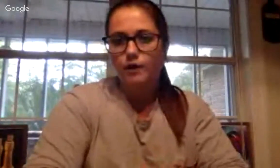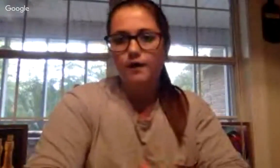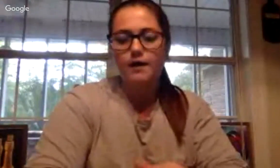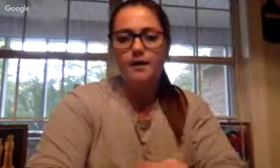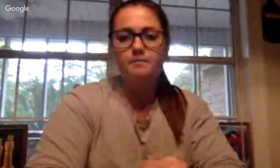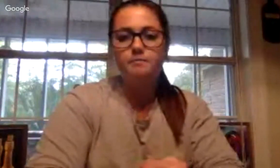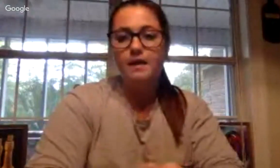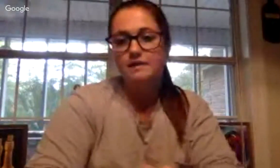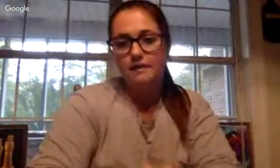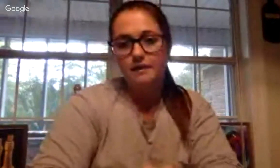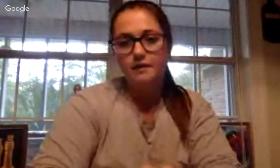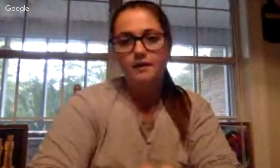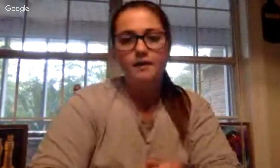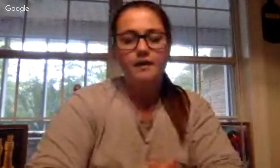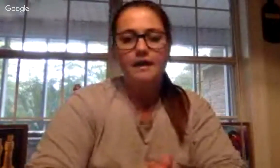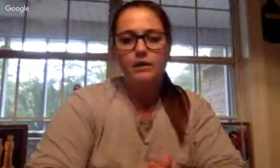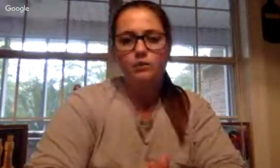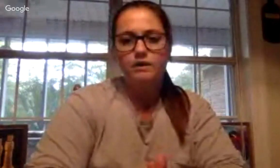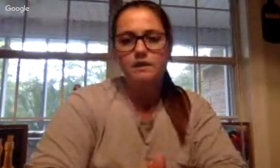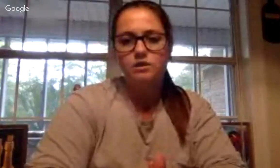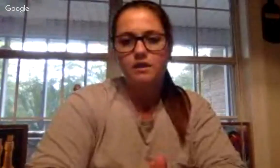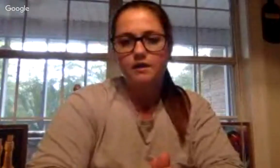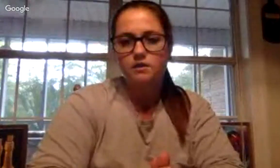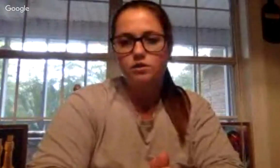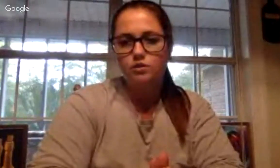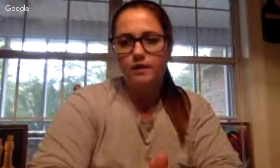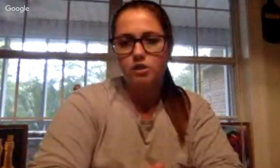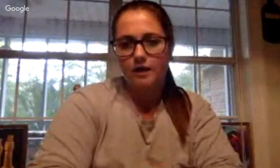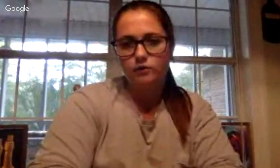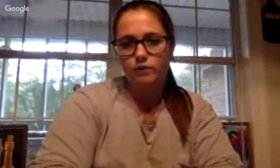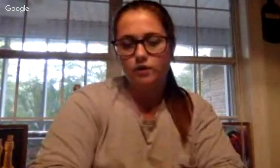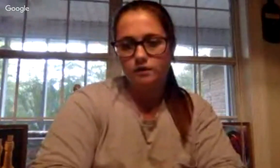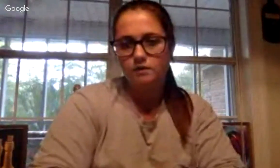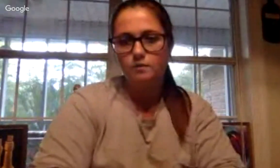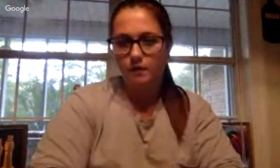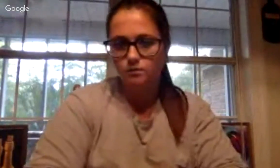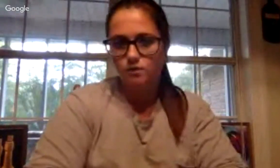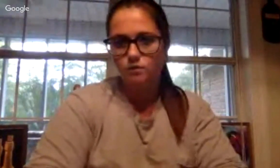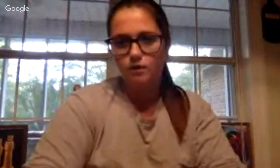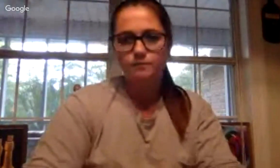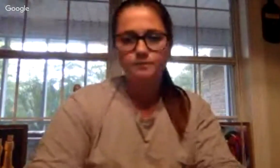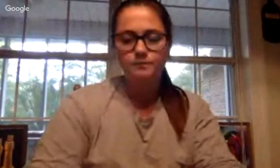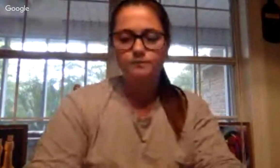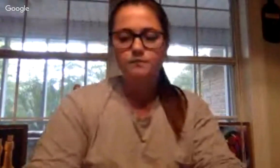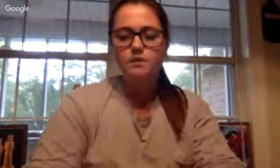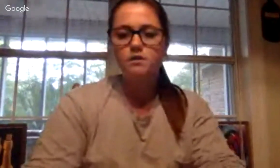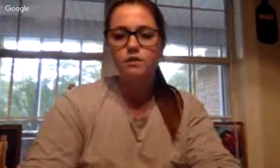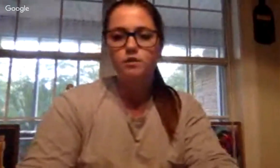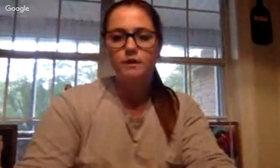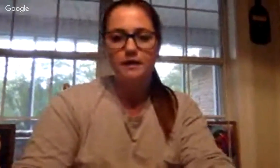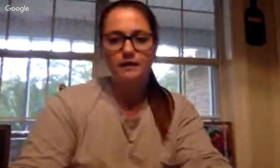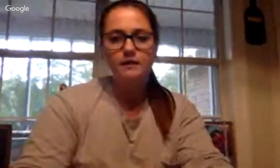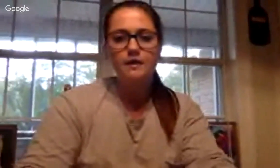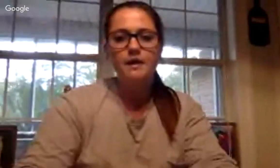for manding and how I would teach that to a child with autism spectrum disorder. So to begin,